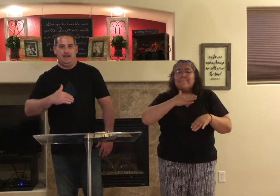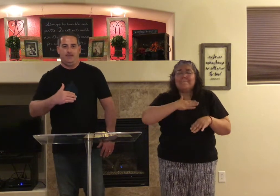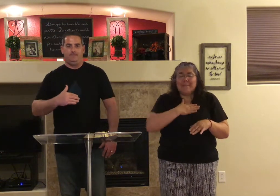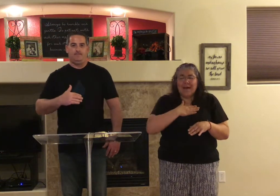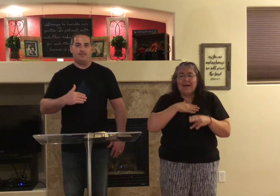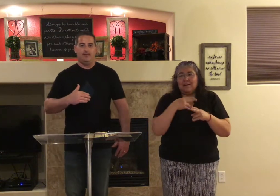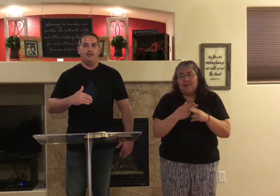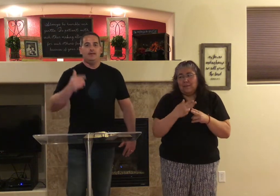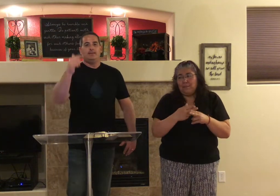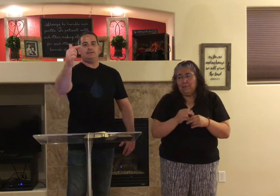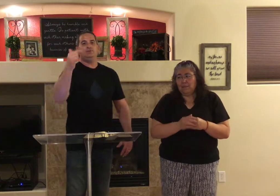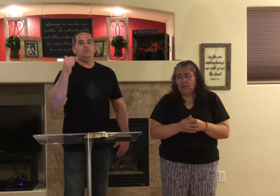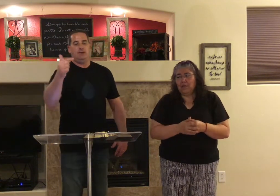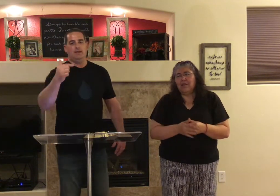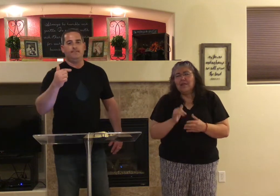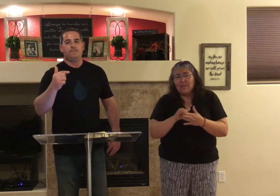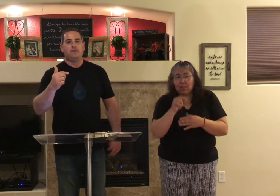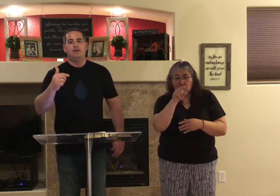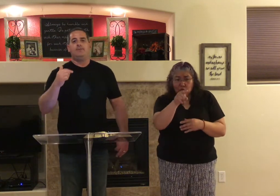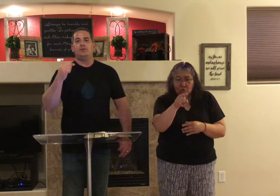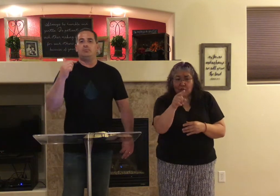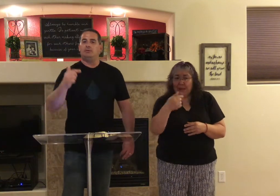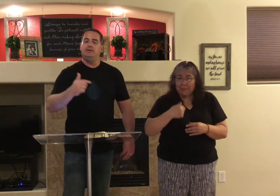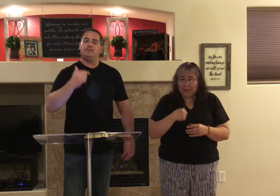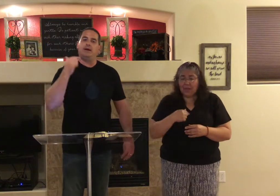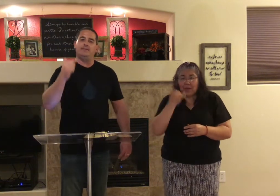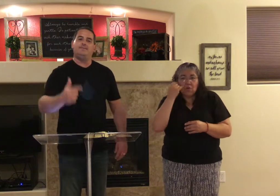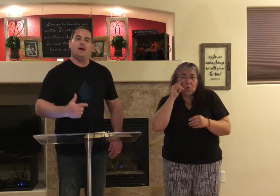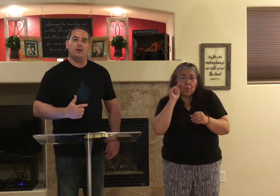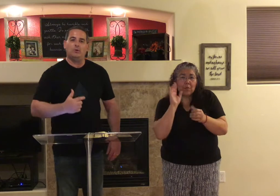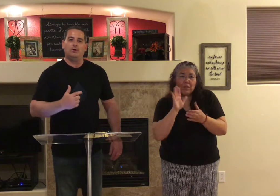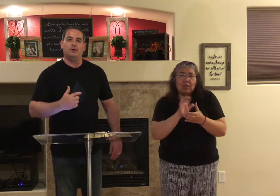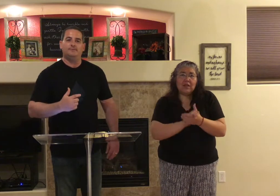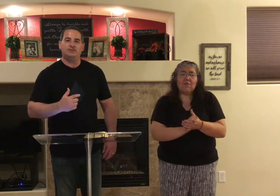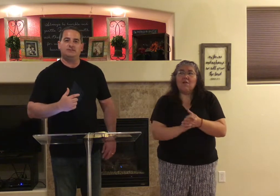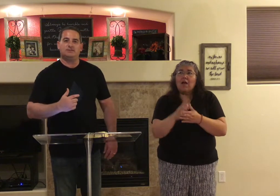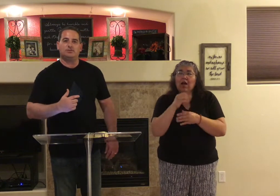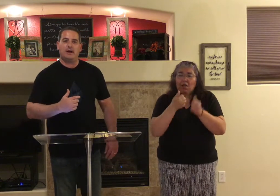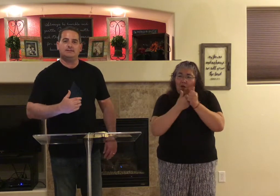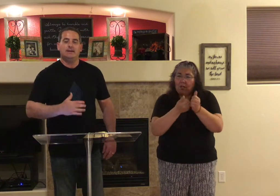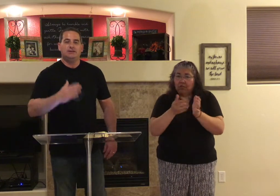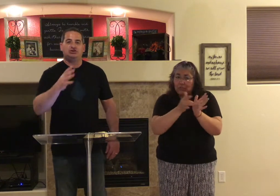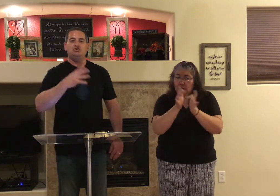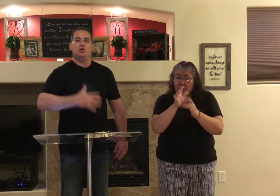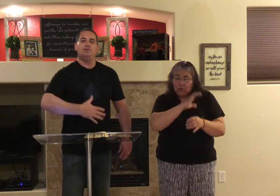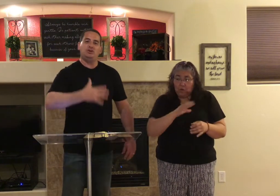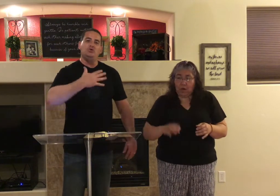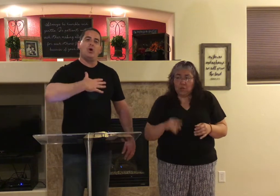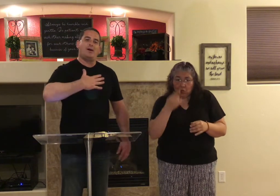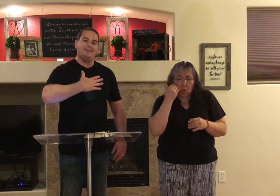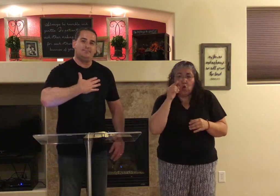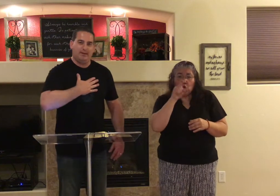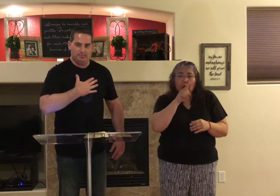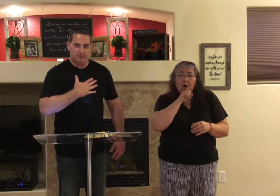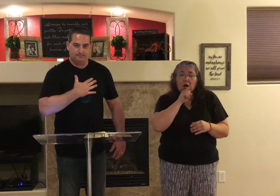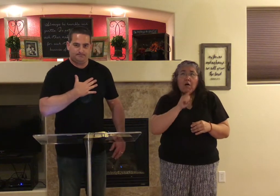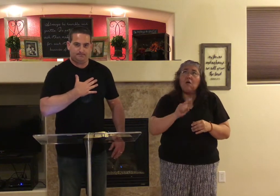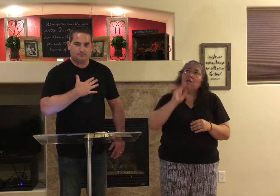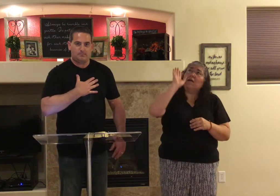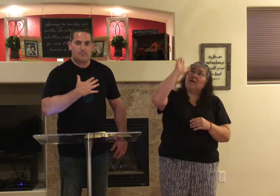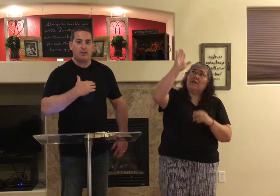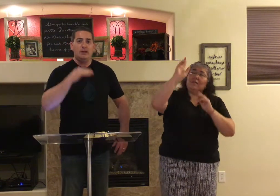my name, that's you and me. If you're a believer and a follower of Jesus Christ, did you know that you are his